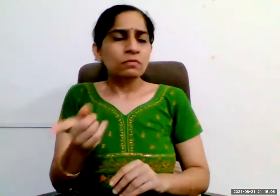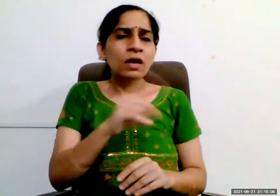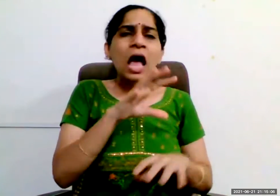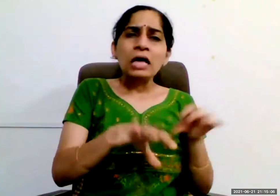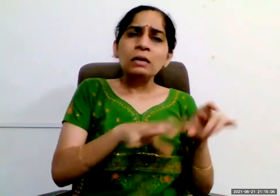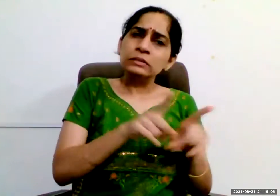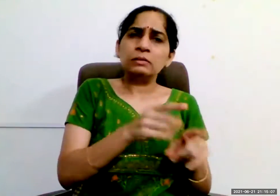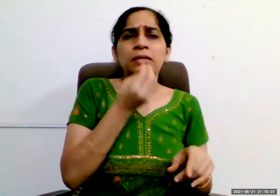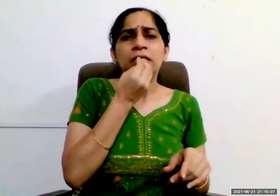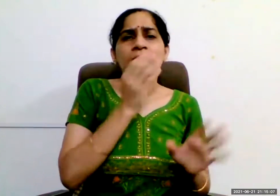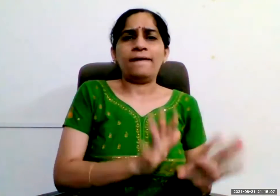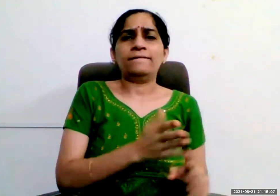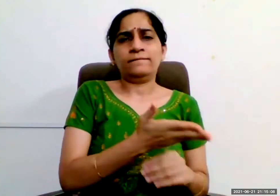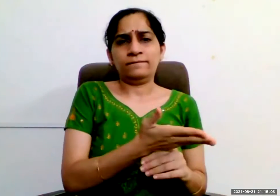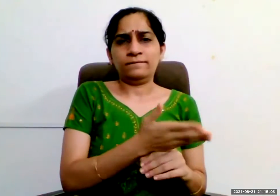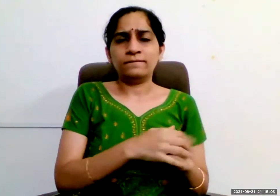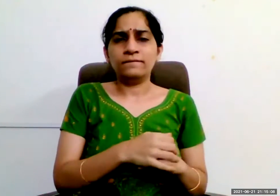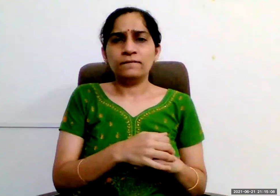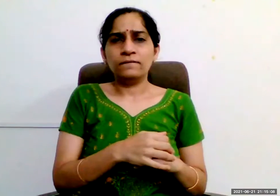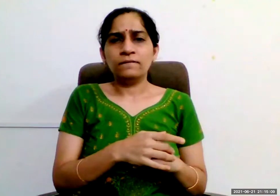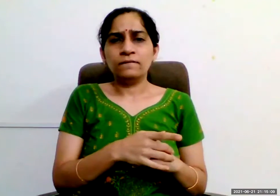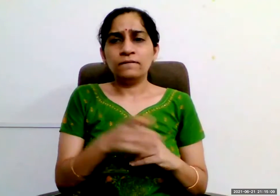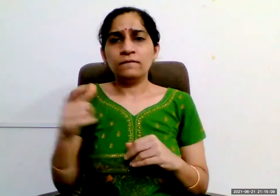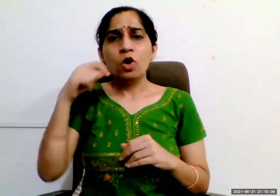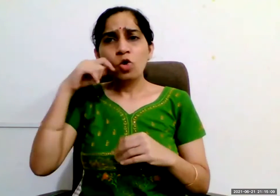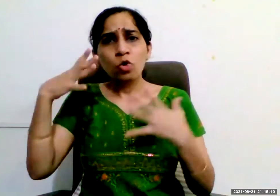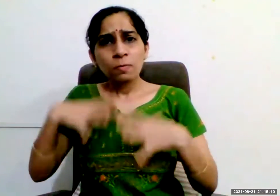And animals are sleeping, human beings also sleep.